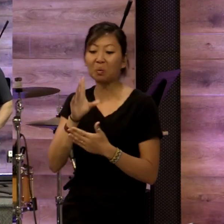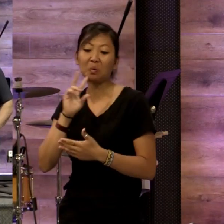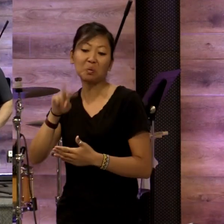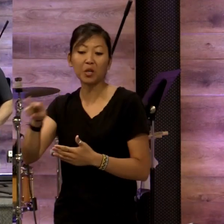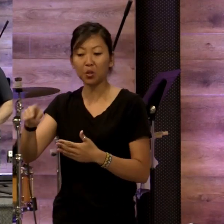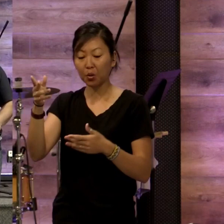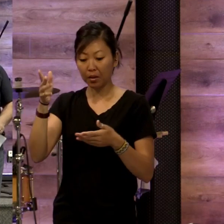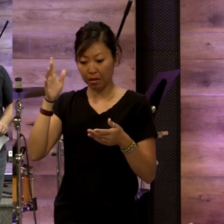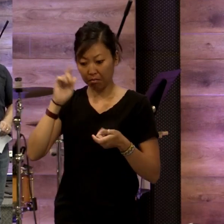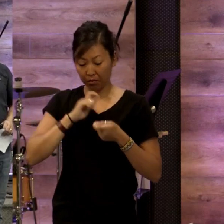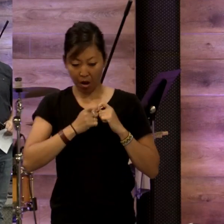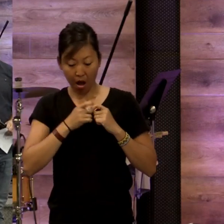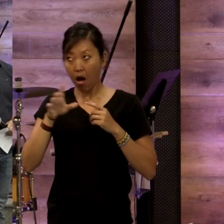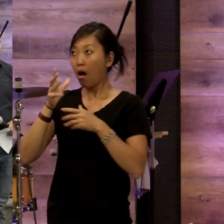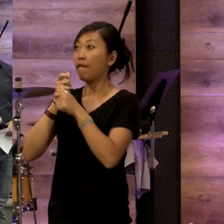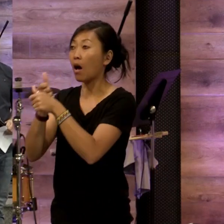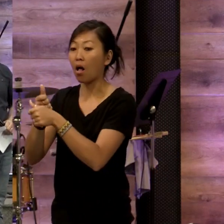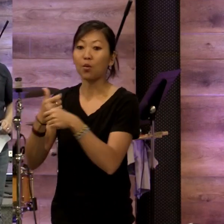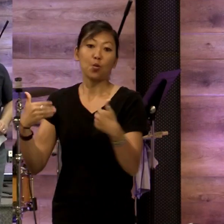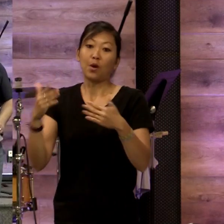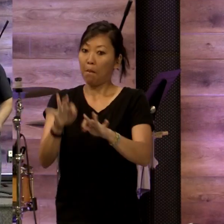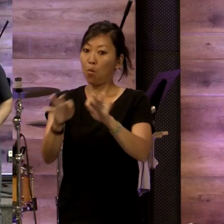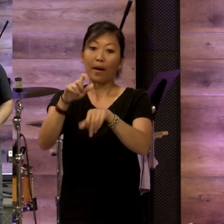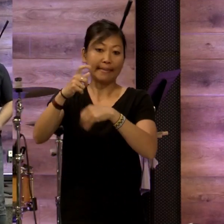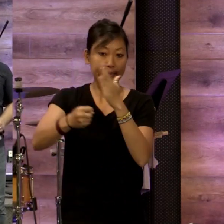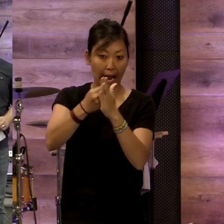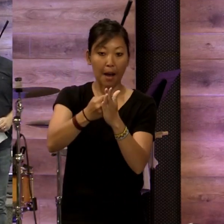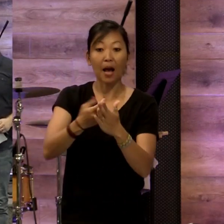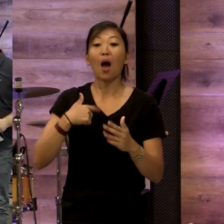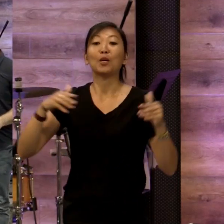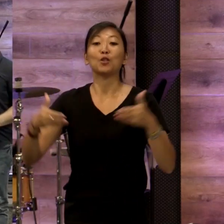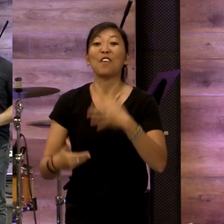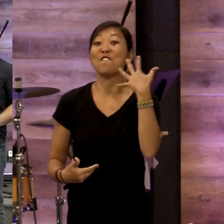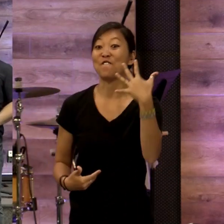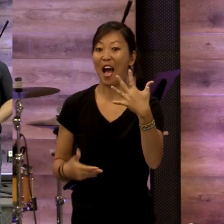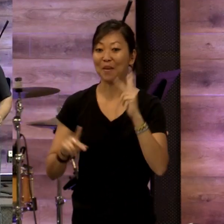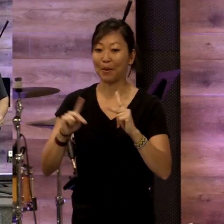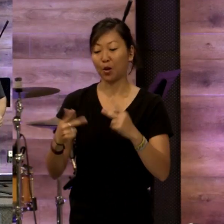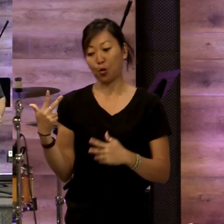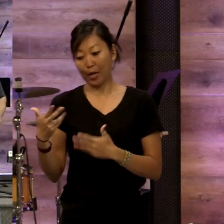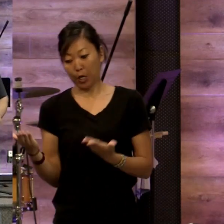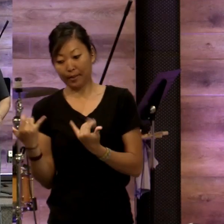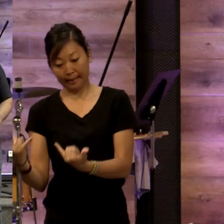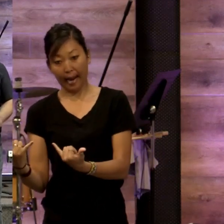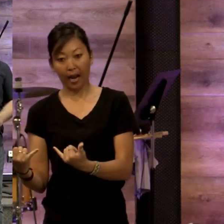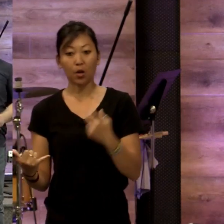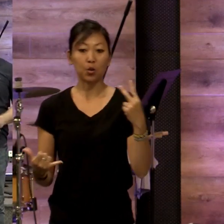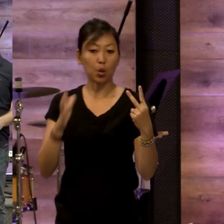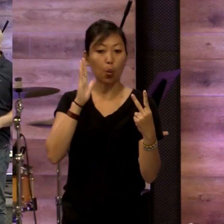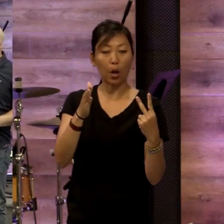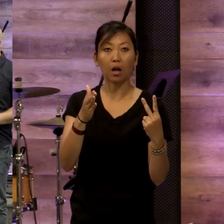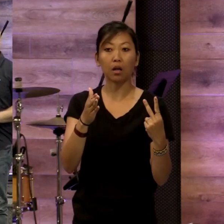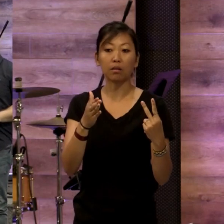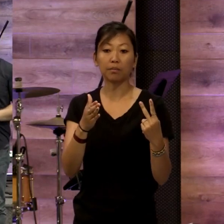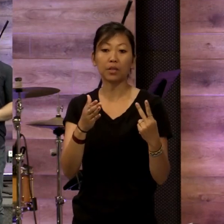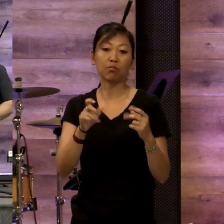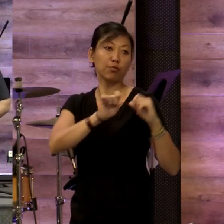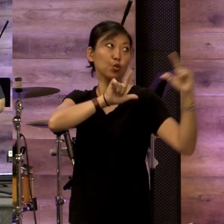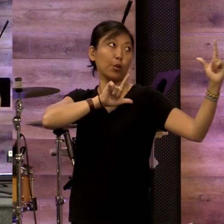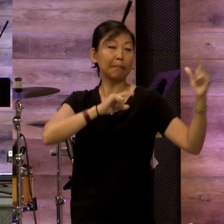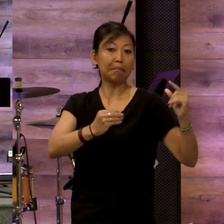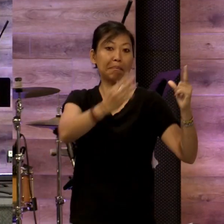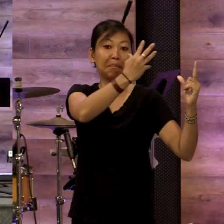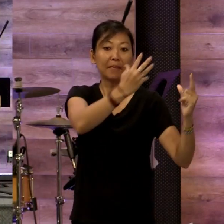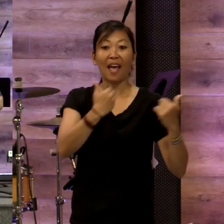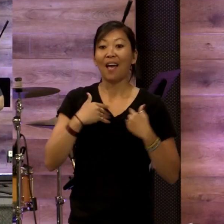strategic and important time, and I just wanted to introduce you to five people. Three of them are here today. Two of them will be also up on the screen, but we